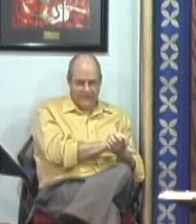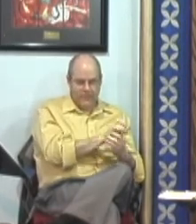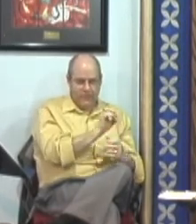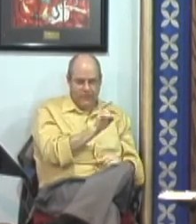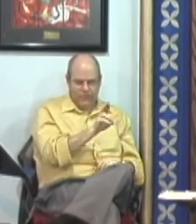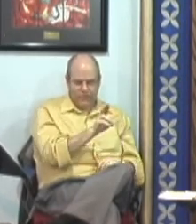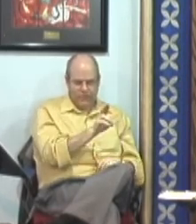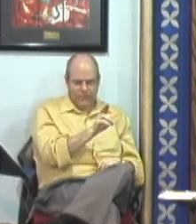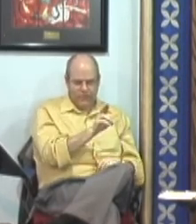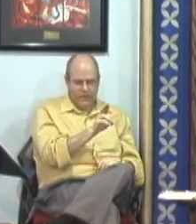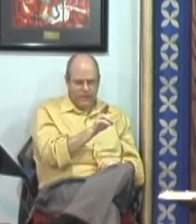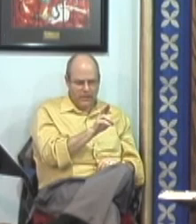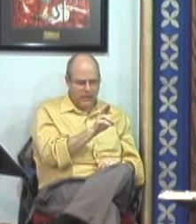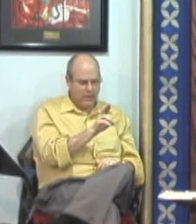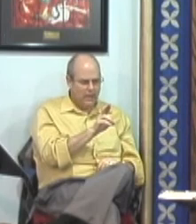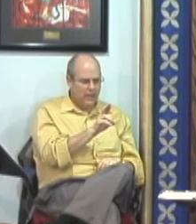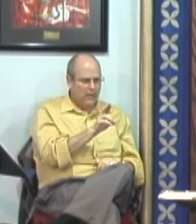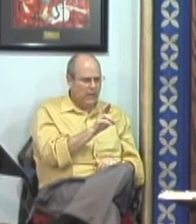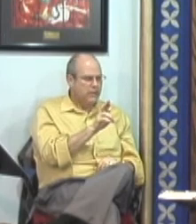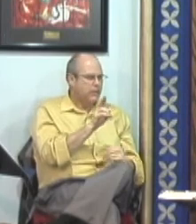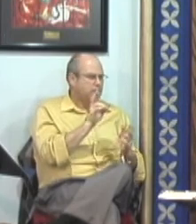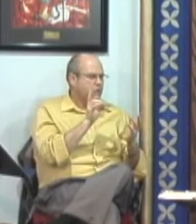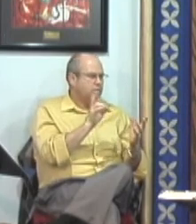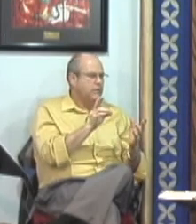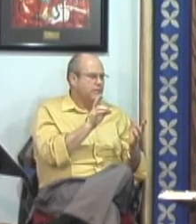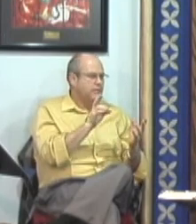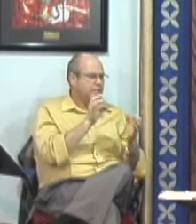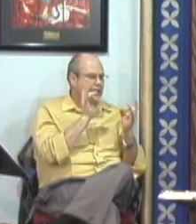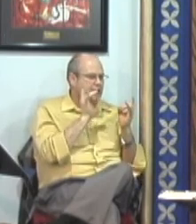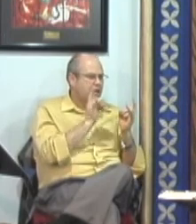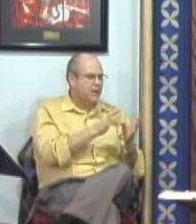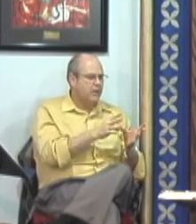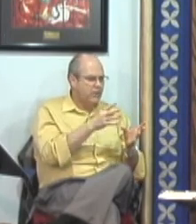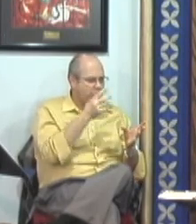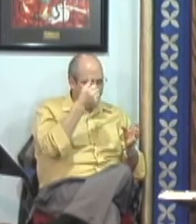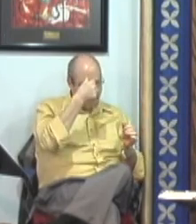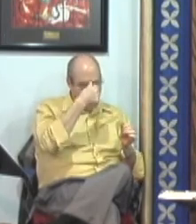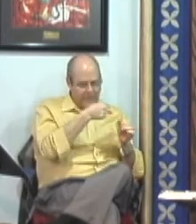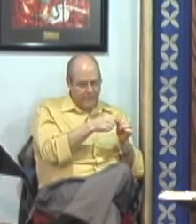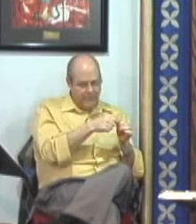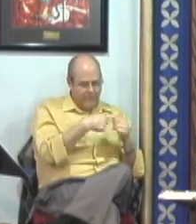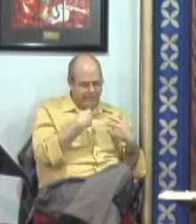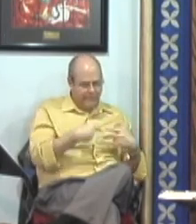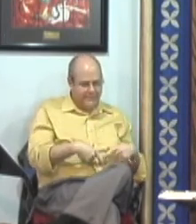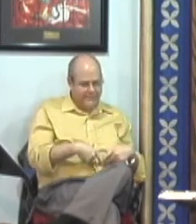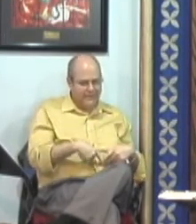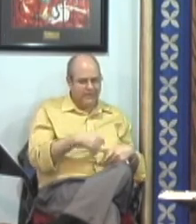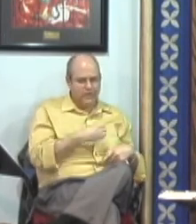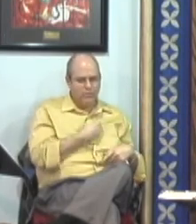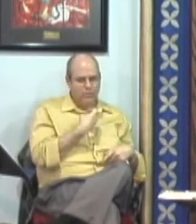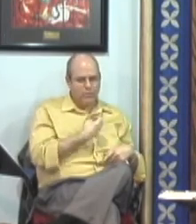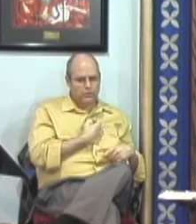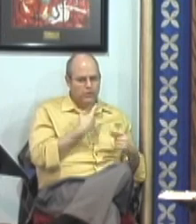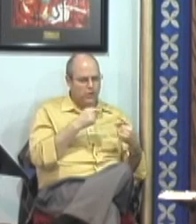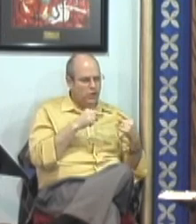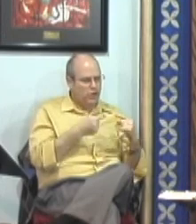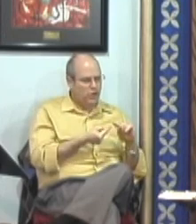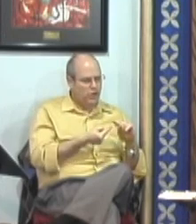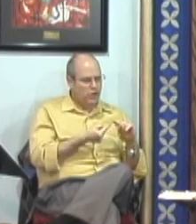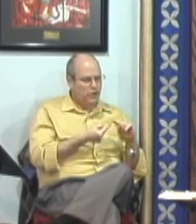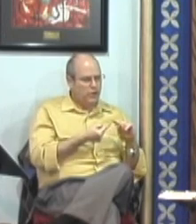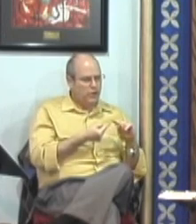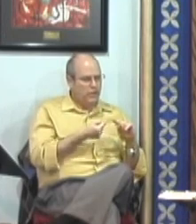Or some of the other ungodly things are traumatic memories when we've been physically or emotionally hurt.